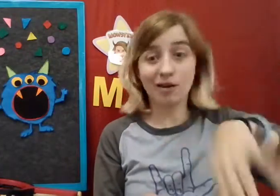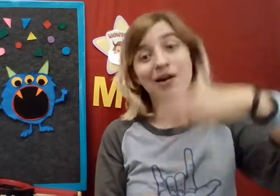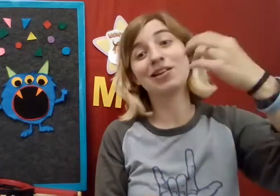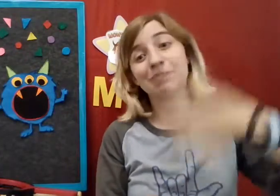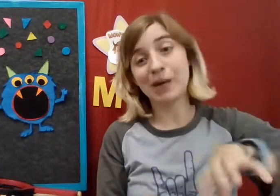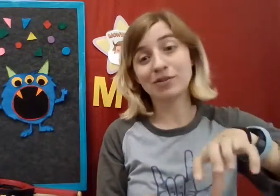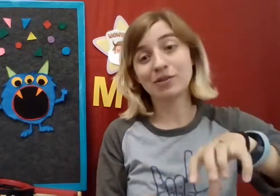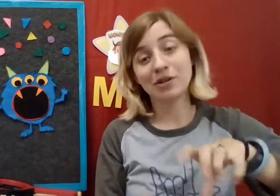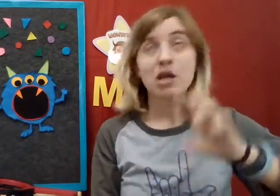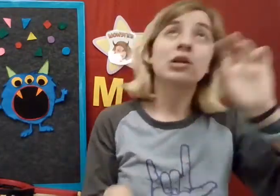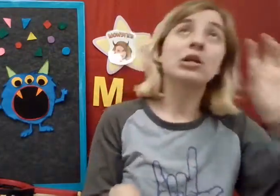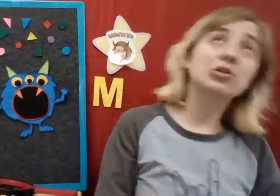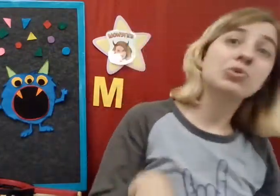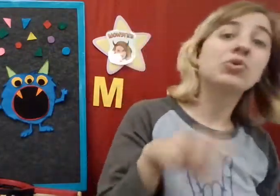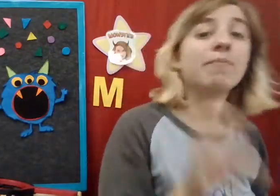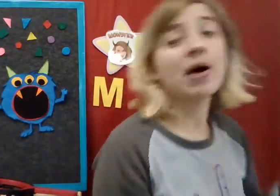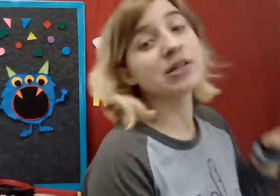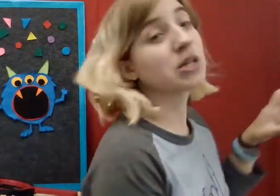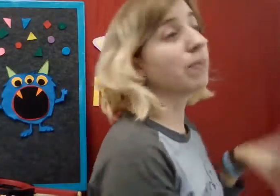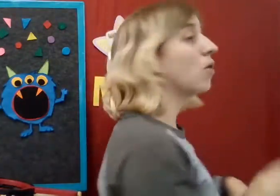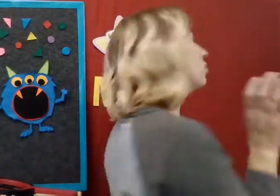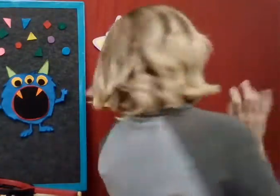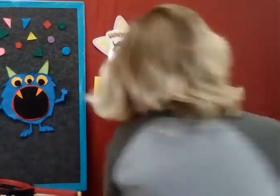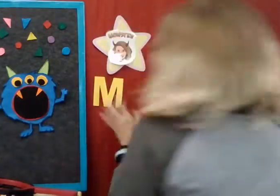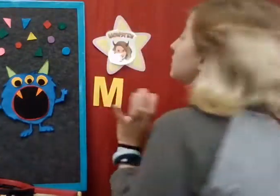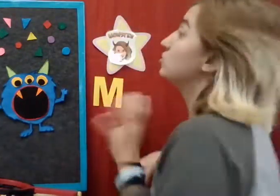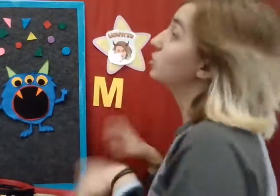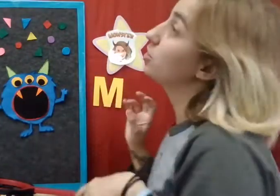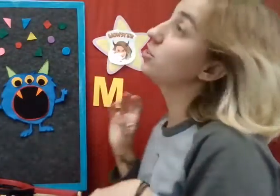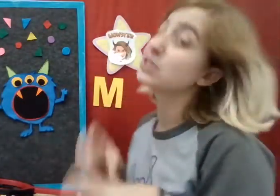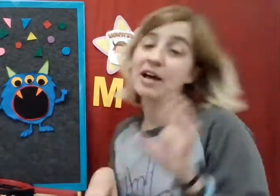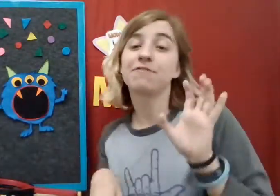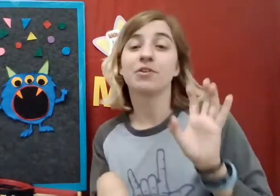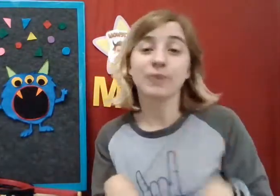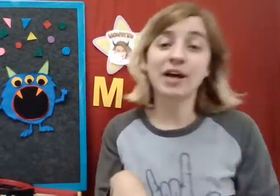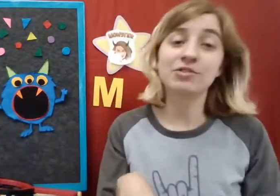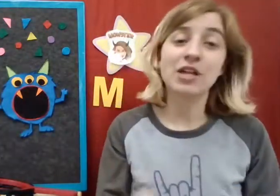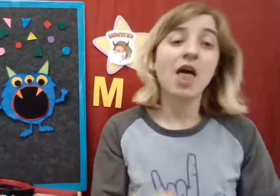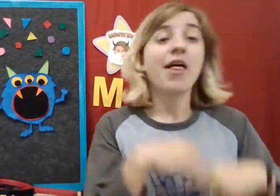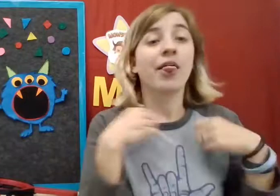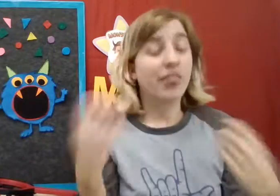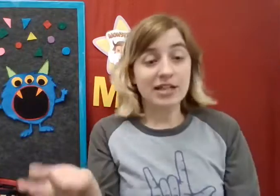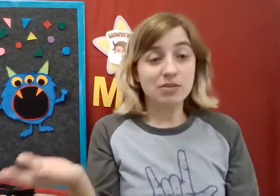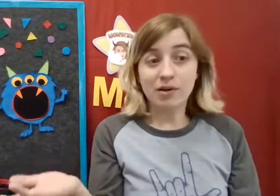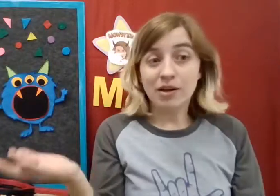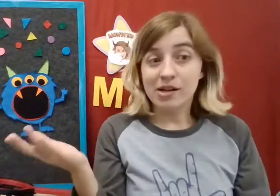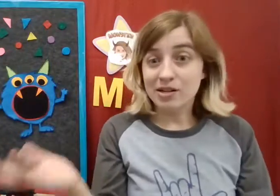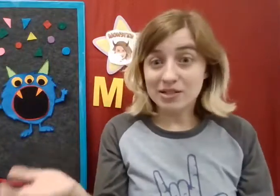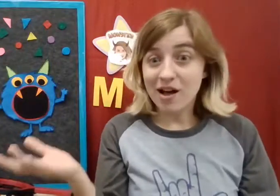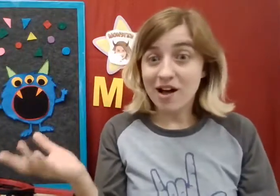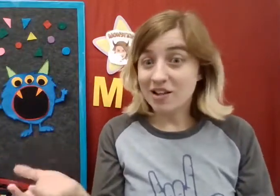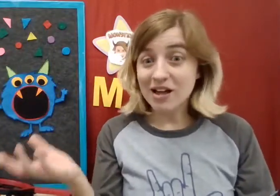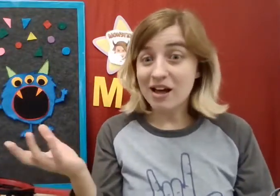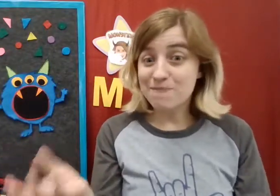all about. You do the monster pokey and you turn yourself around. That's what it's all